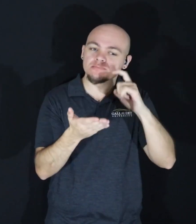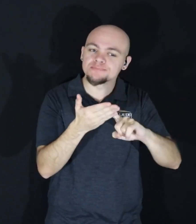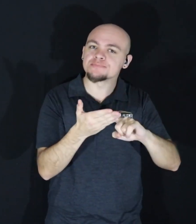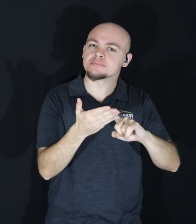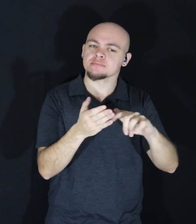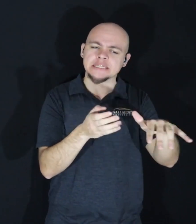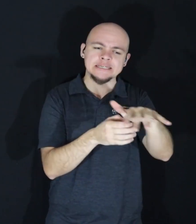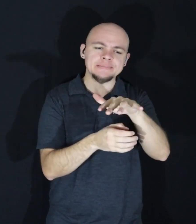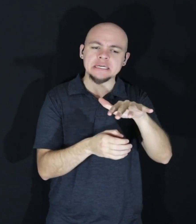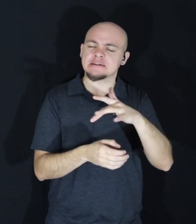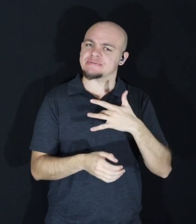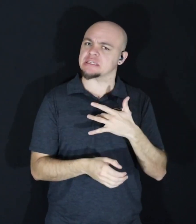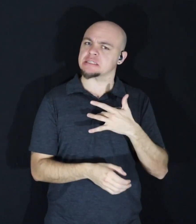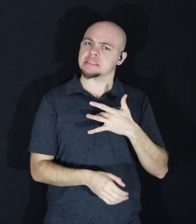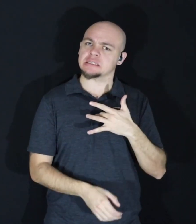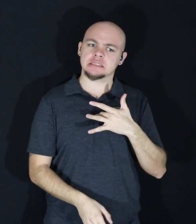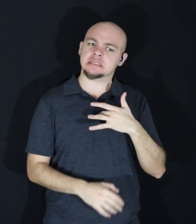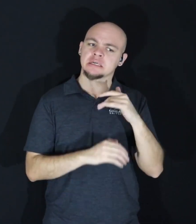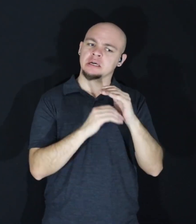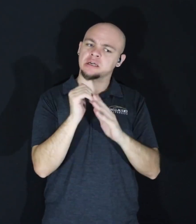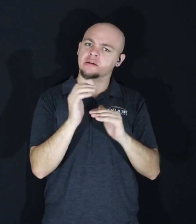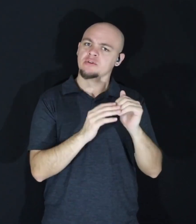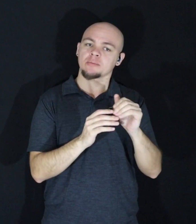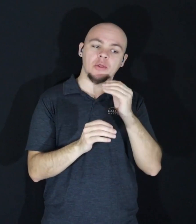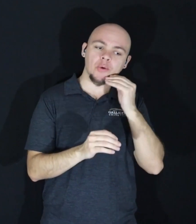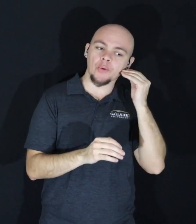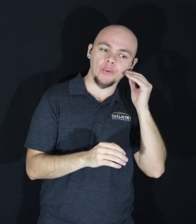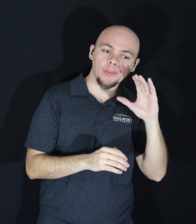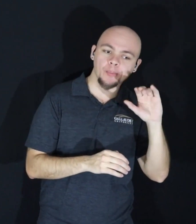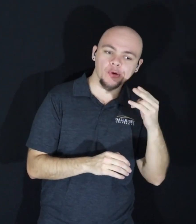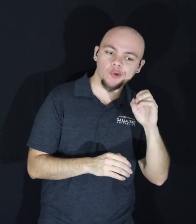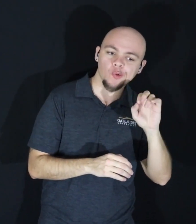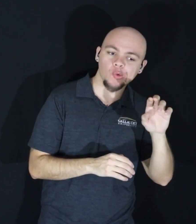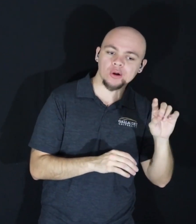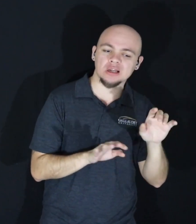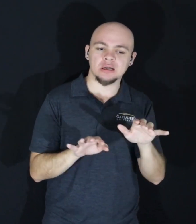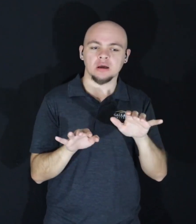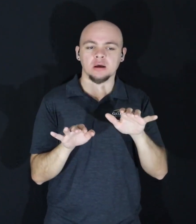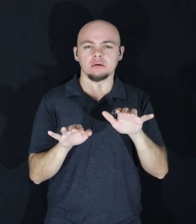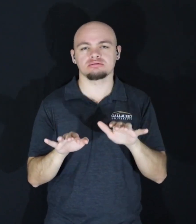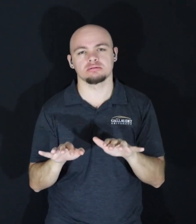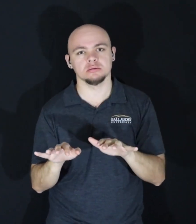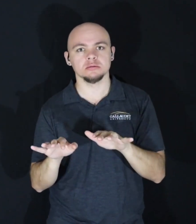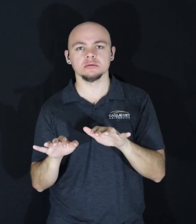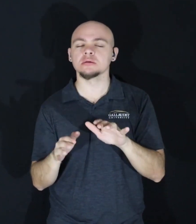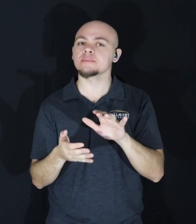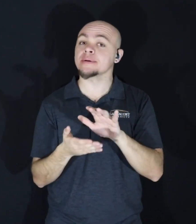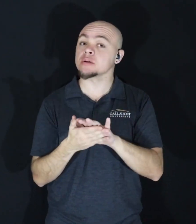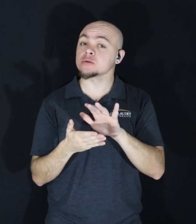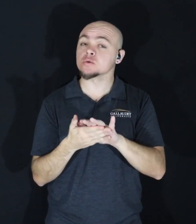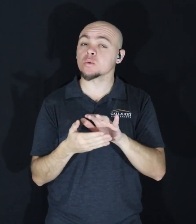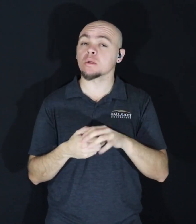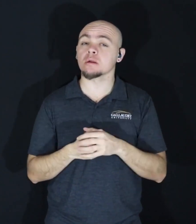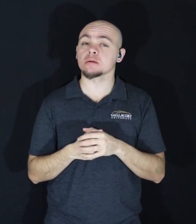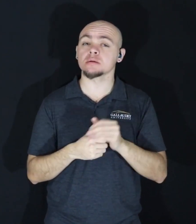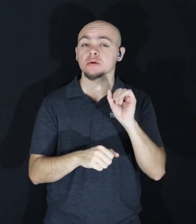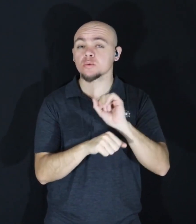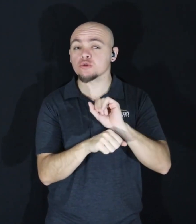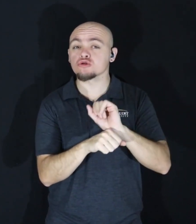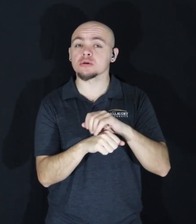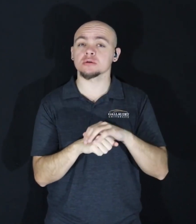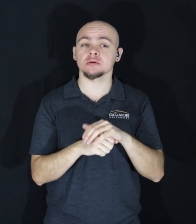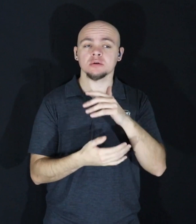that maybe are a little bit less comfortable than our home chords. Maybe it's at school or work or a